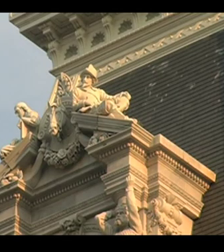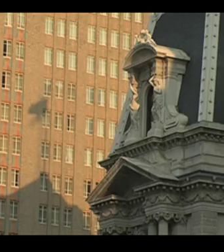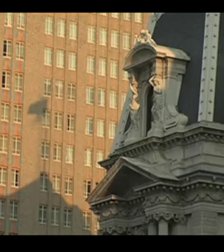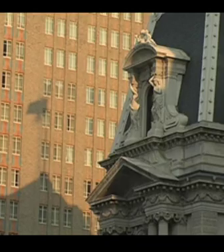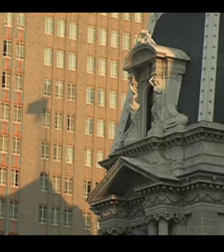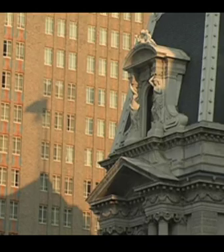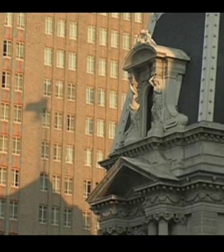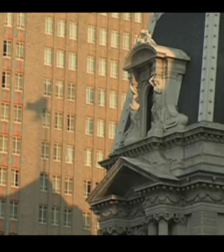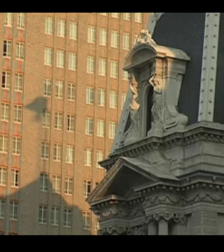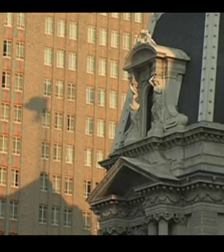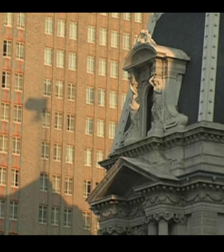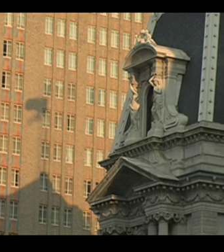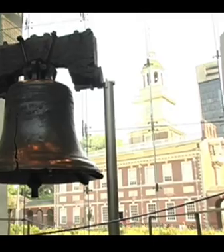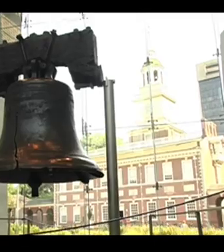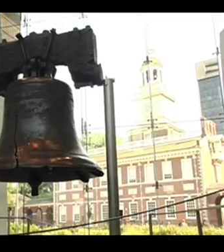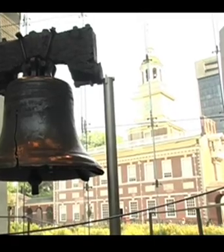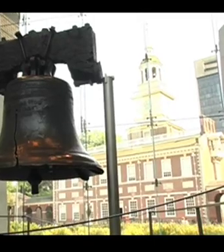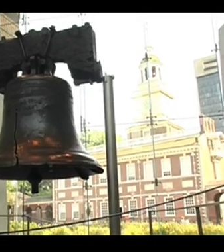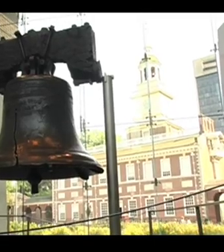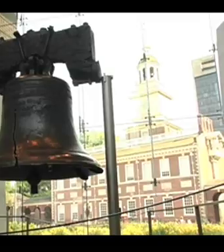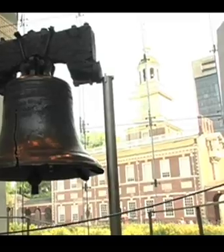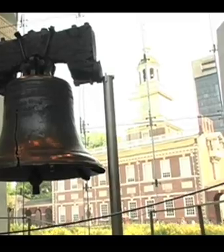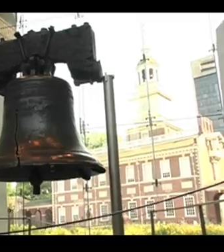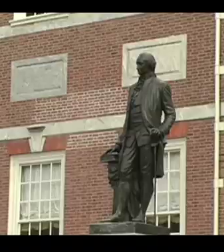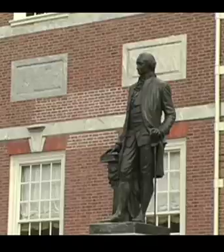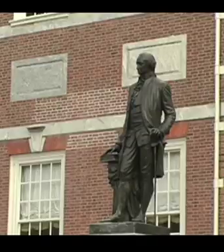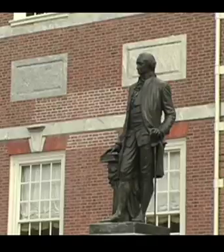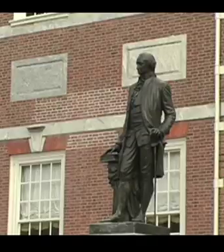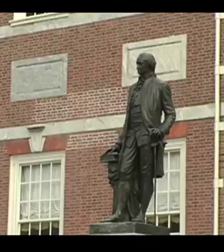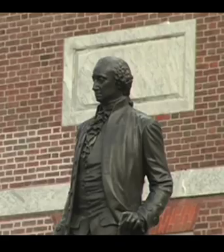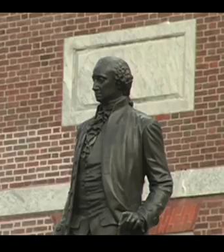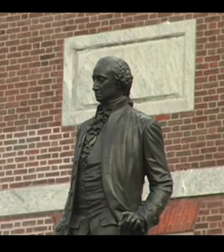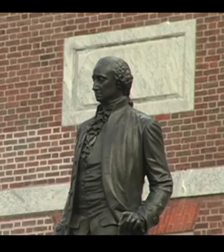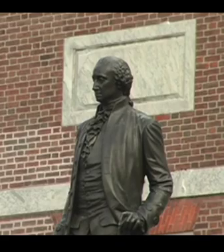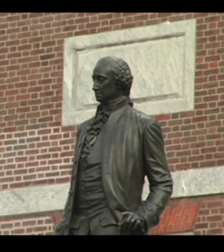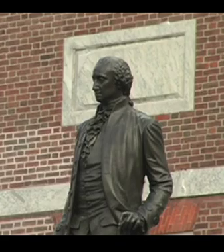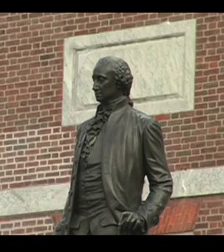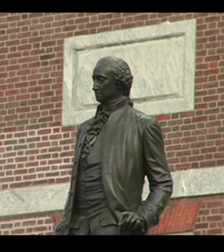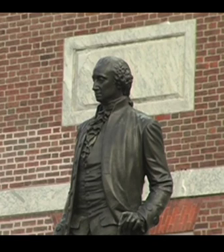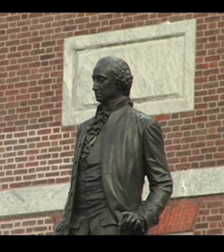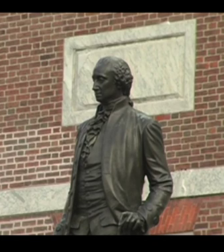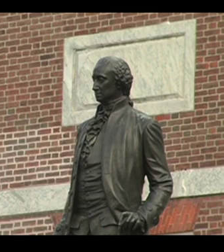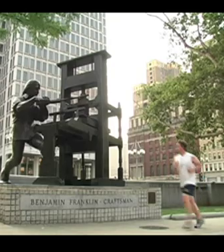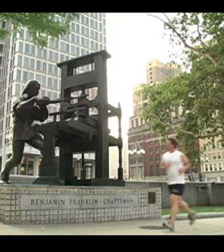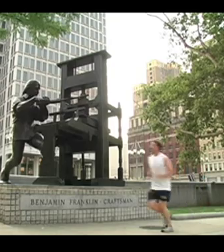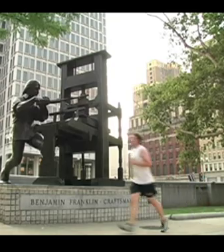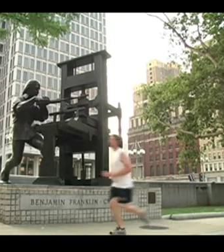Rocky, Philadelphia, Pennsylvania, the Liberty Bell, Independence Hall, city of history